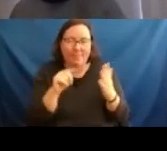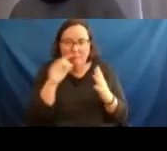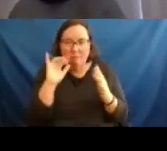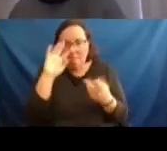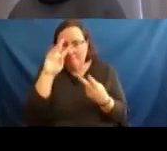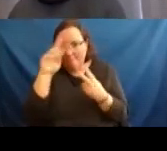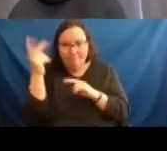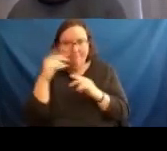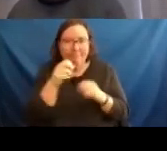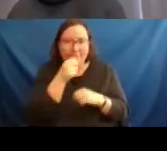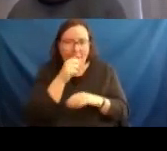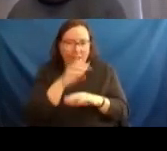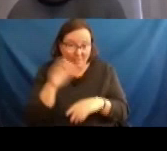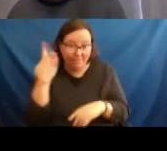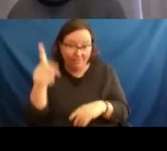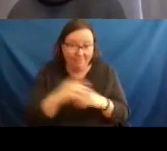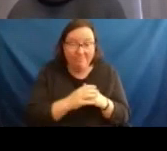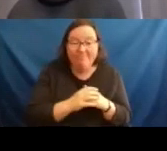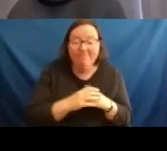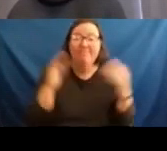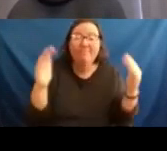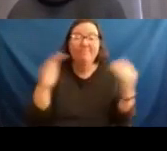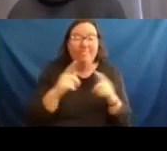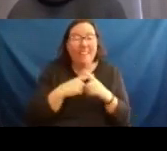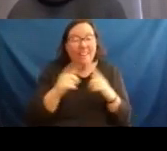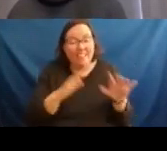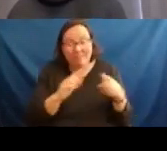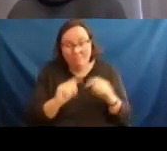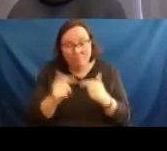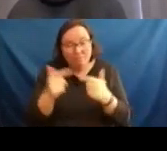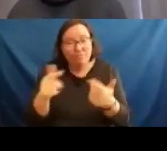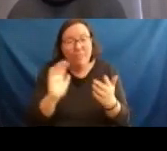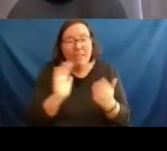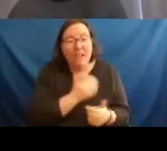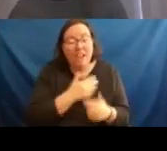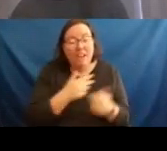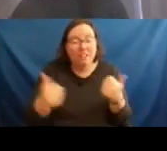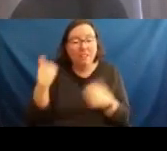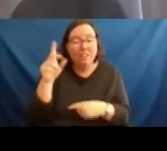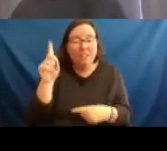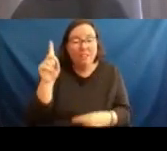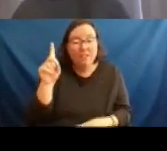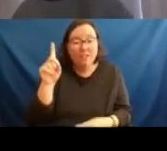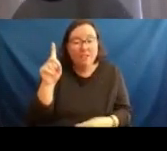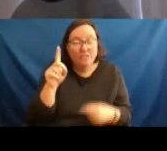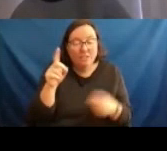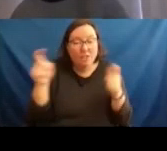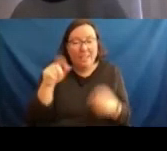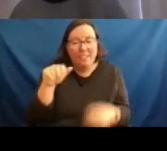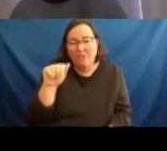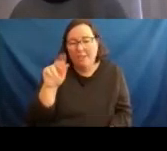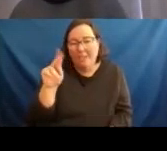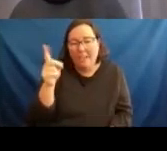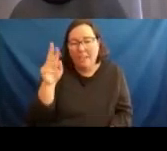for now. And then I'm going to take it over. Our director, Andrew Wilcox, will welcome all of